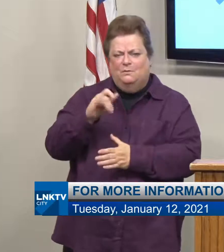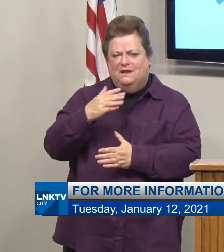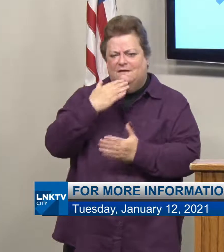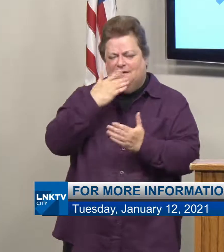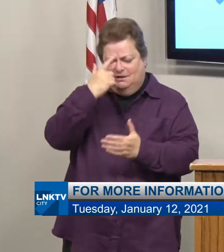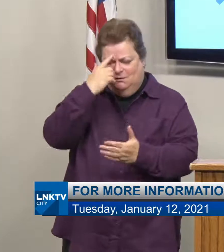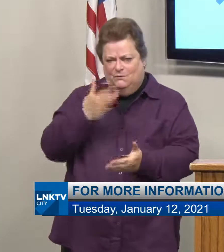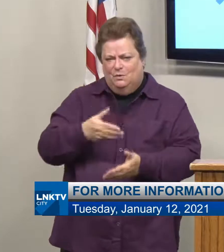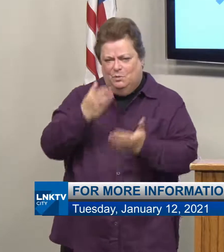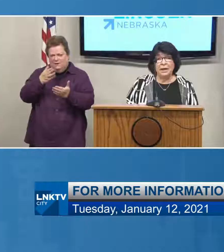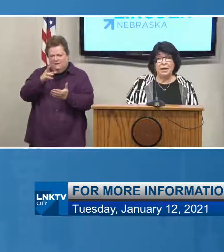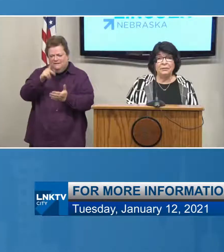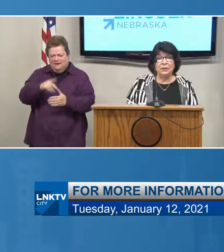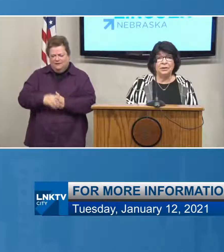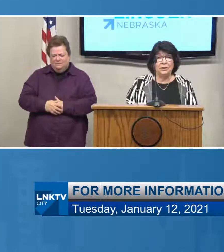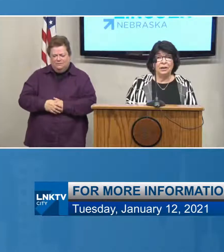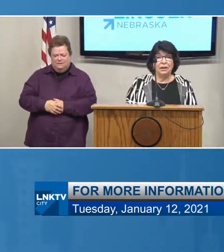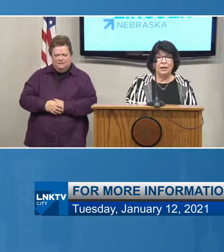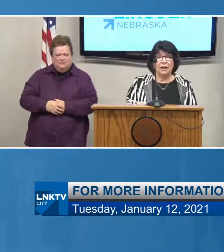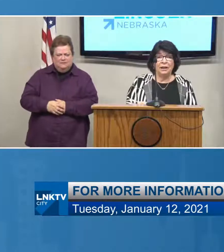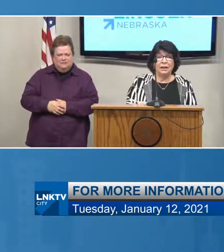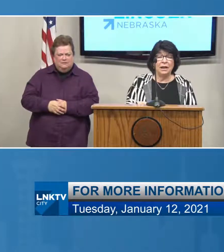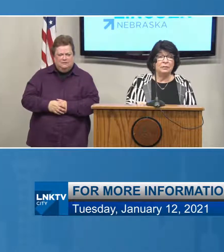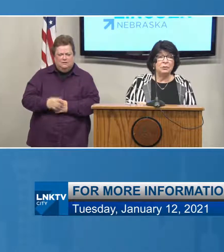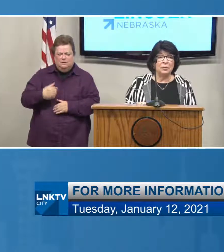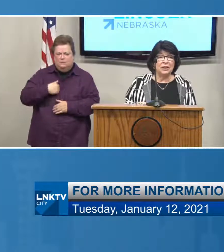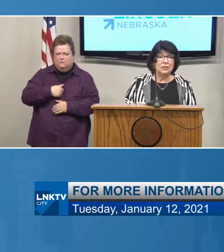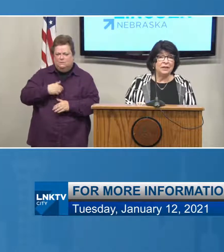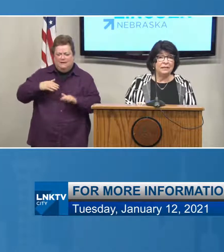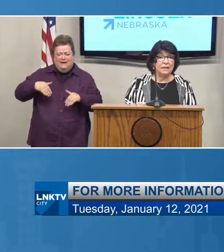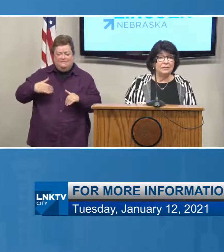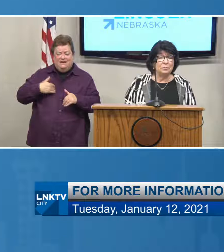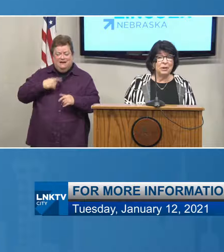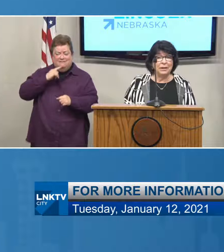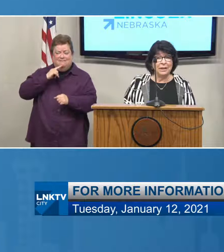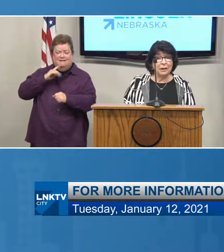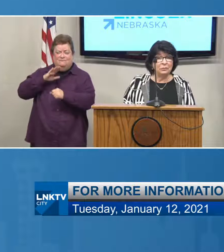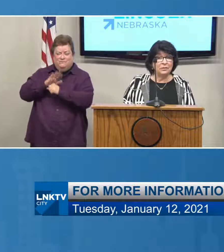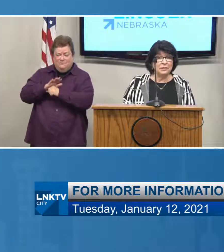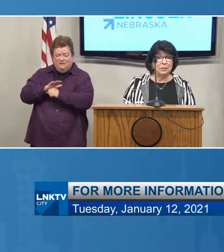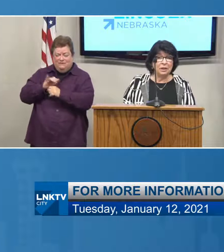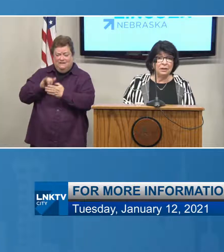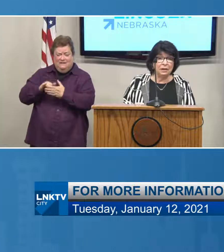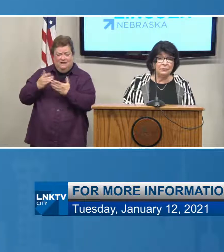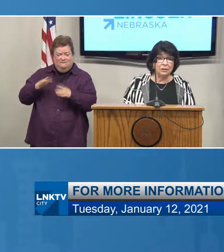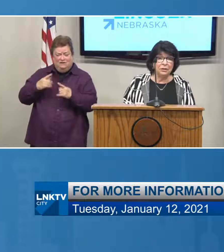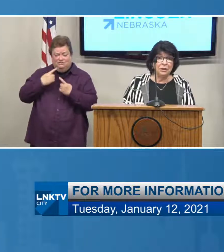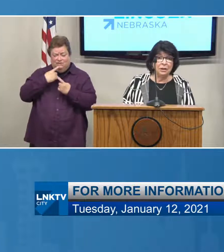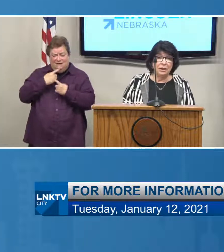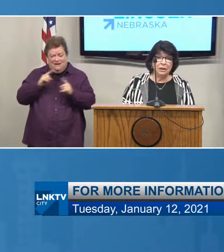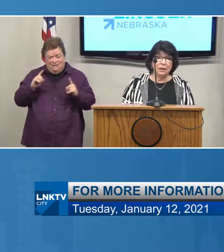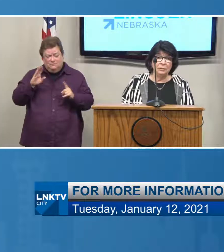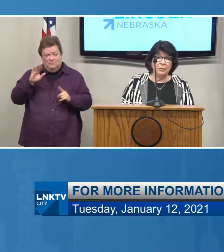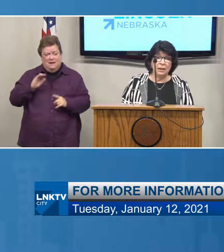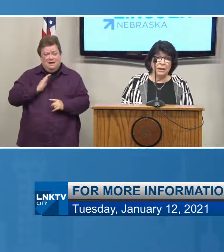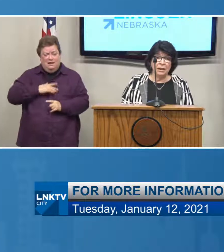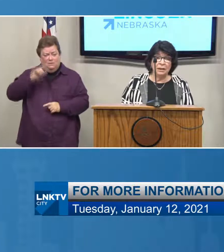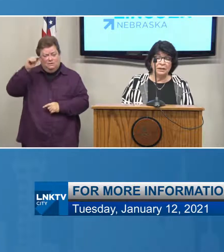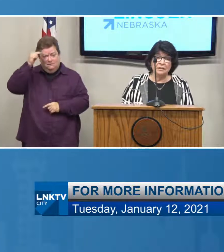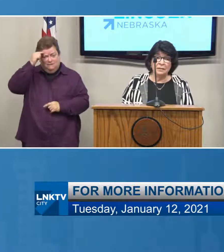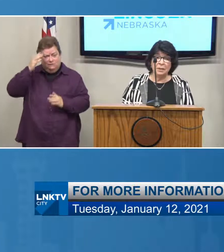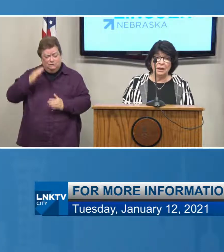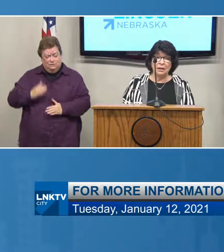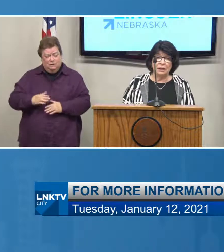that up. We haven't had a confirmation that that's been announced by our governor yet, but